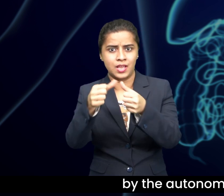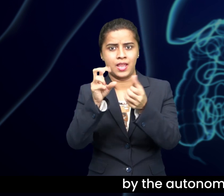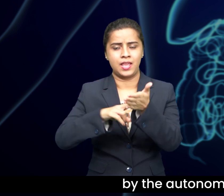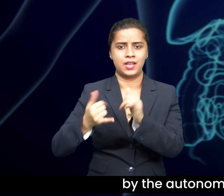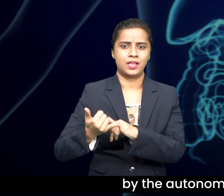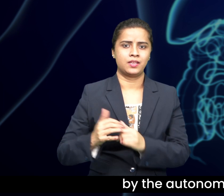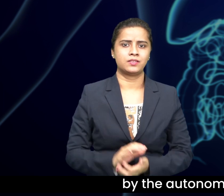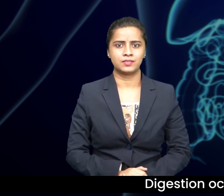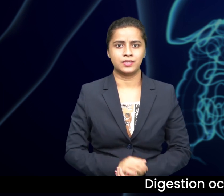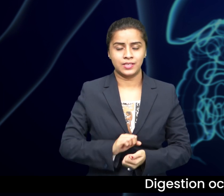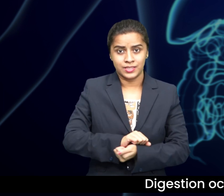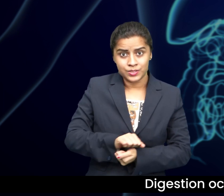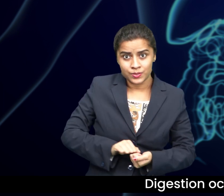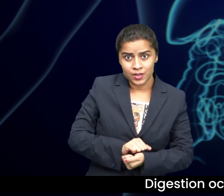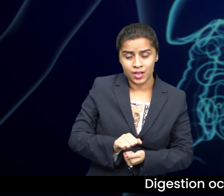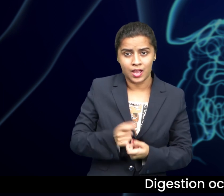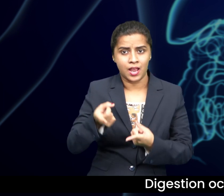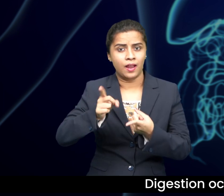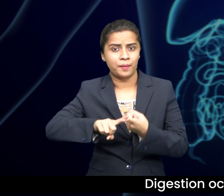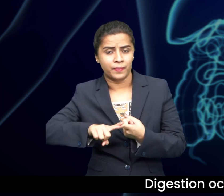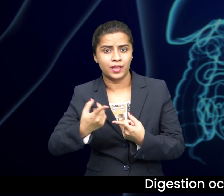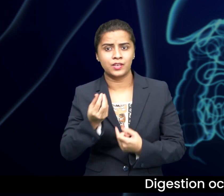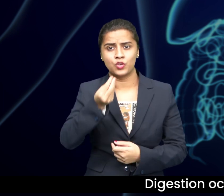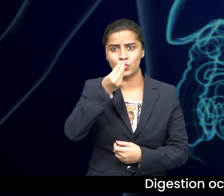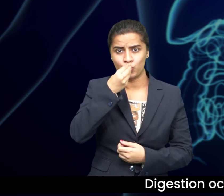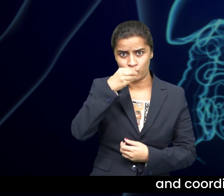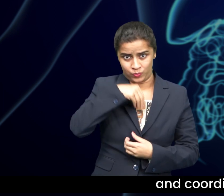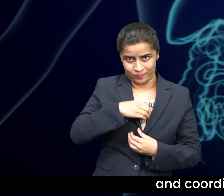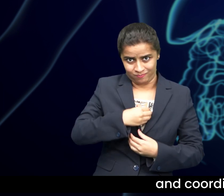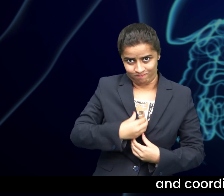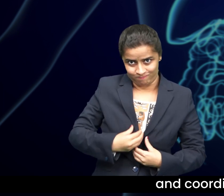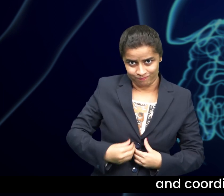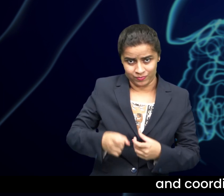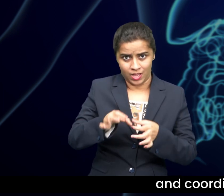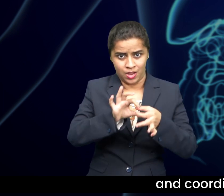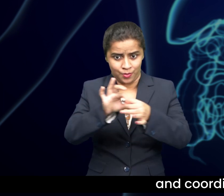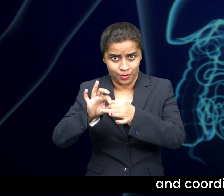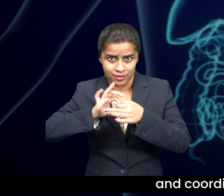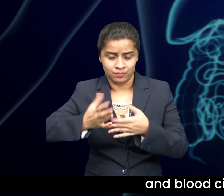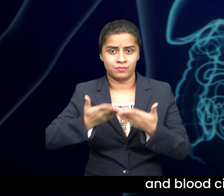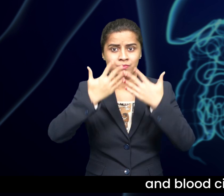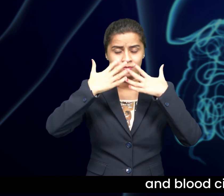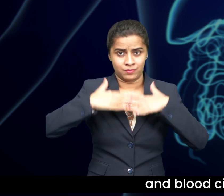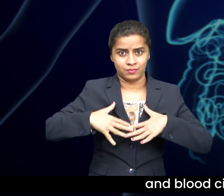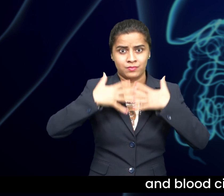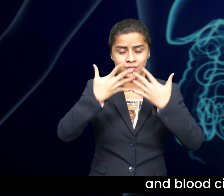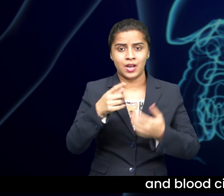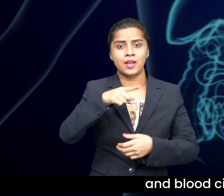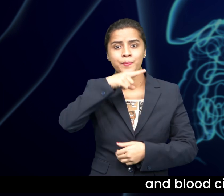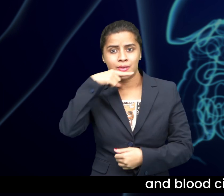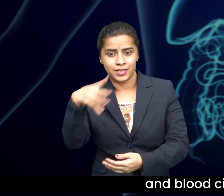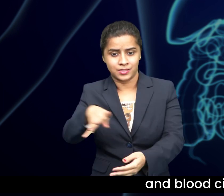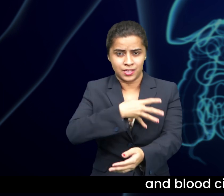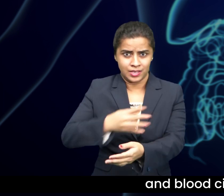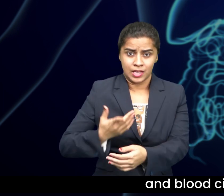ANS. Digestion occurs in the food canal and coordination of respiration and blood circulation